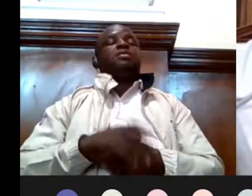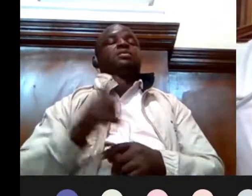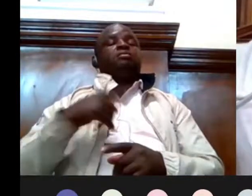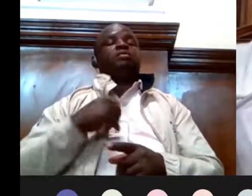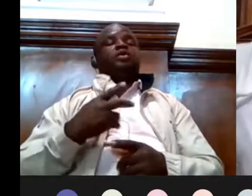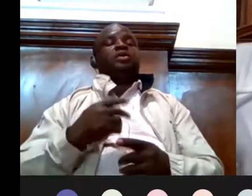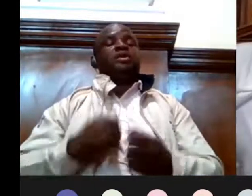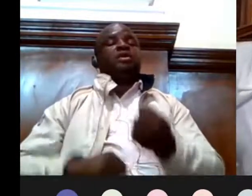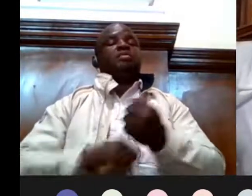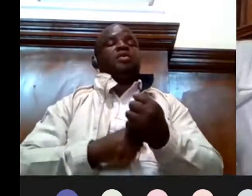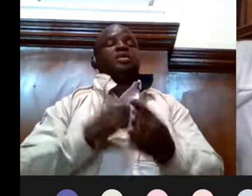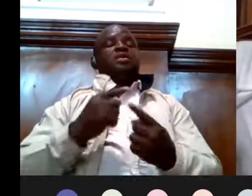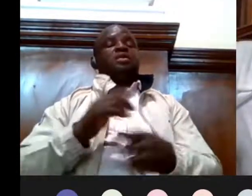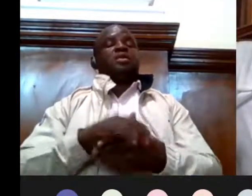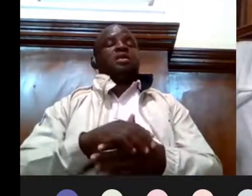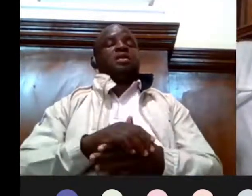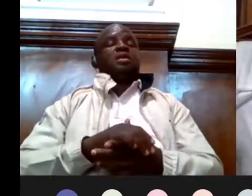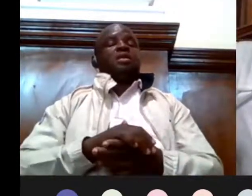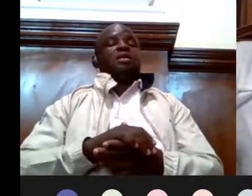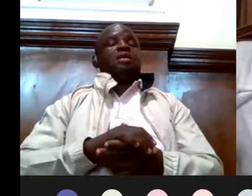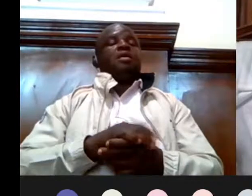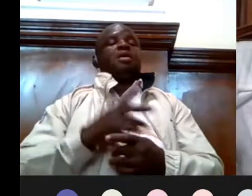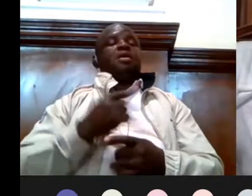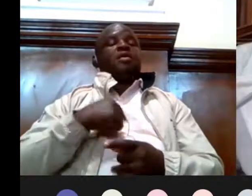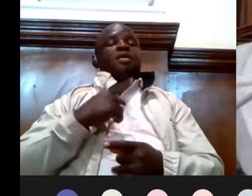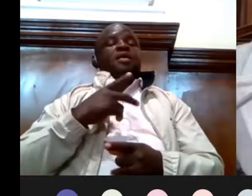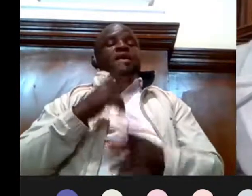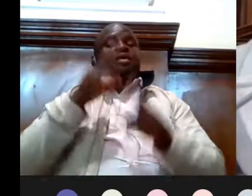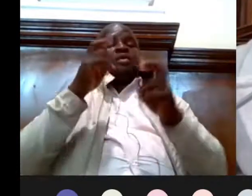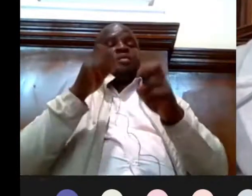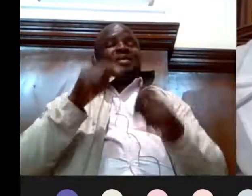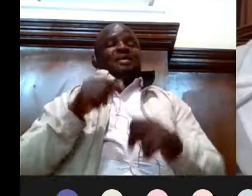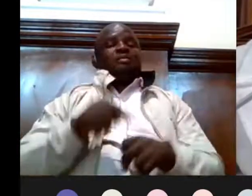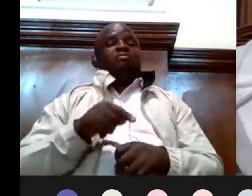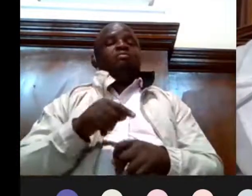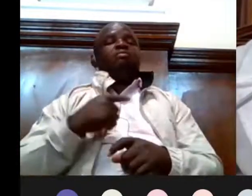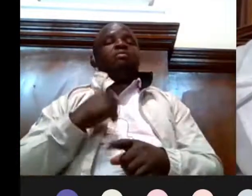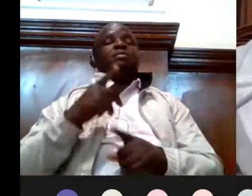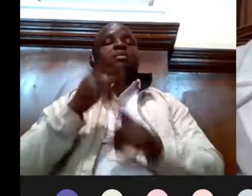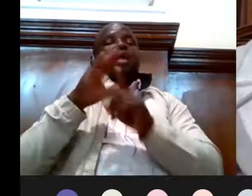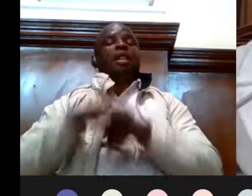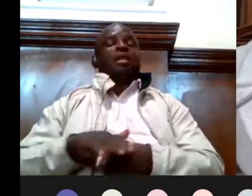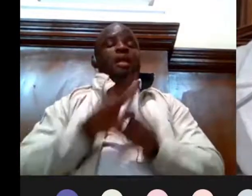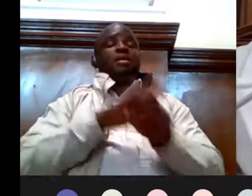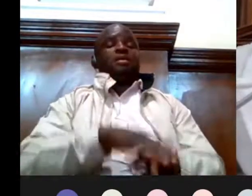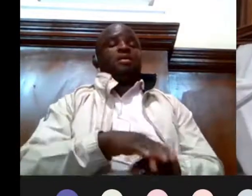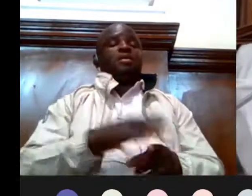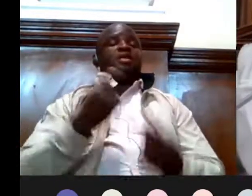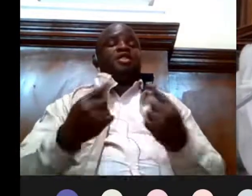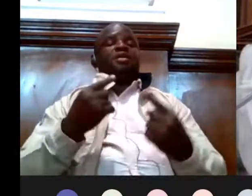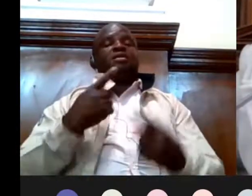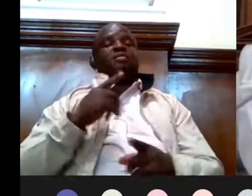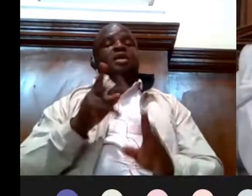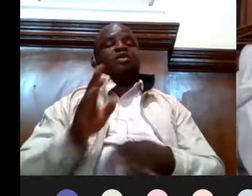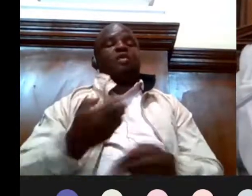us throw away this issue of pulling her down syndrome. But